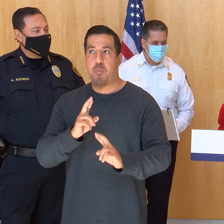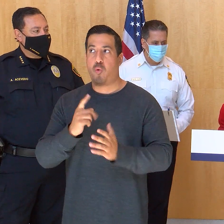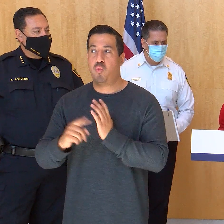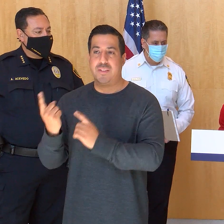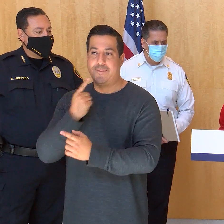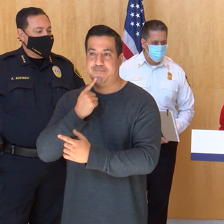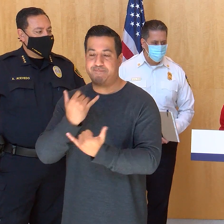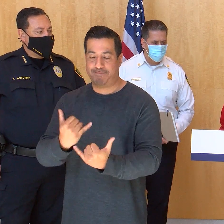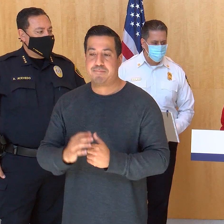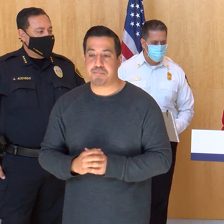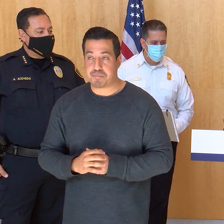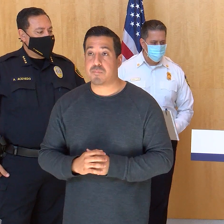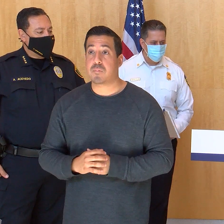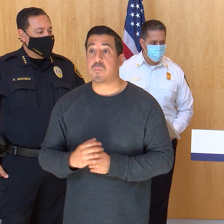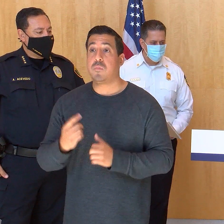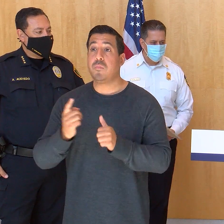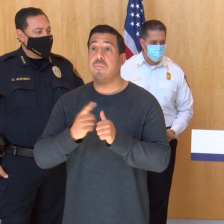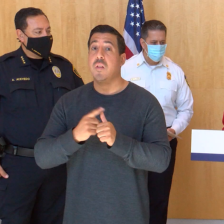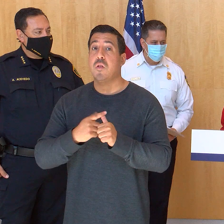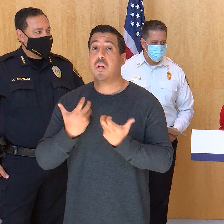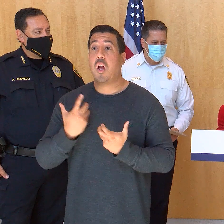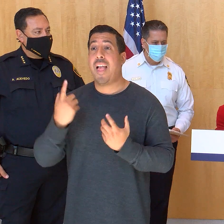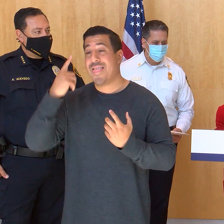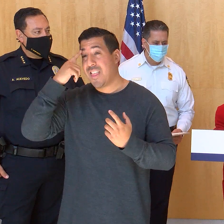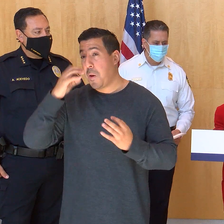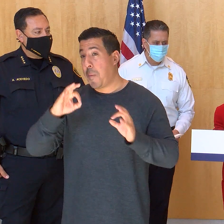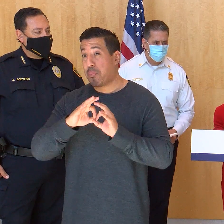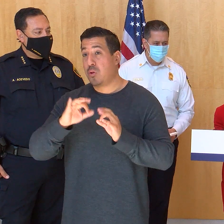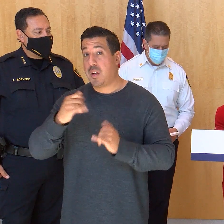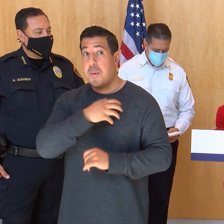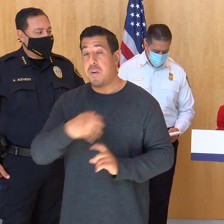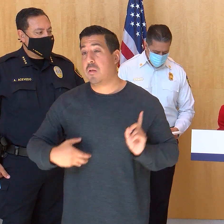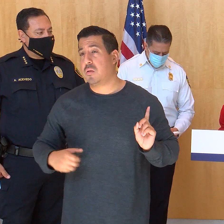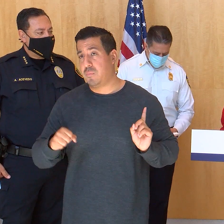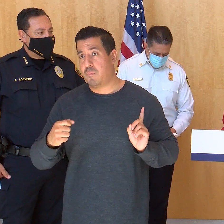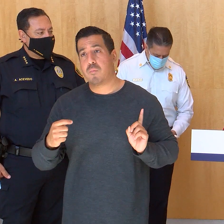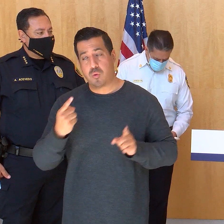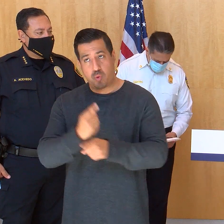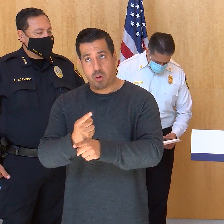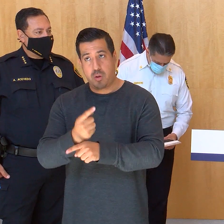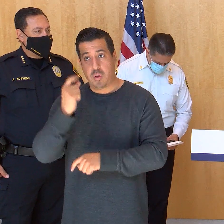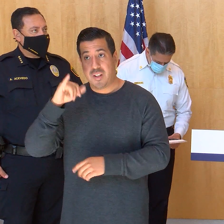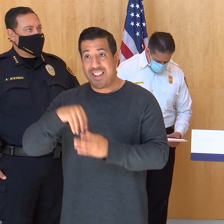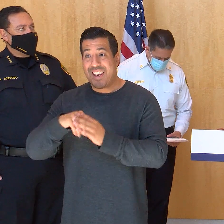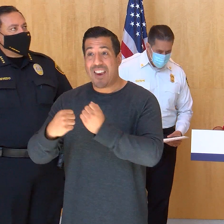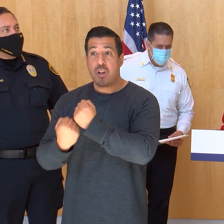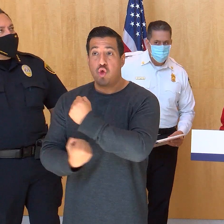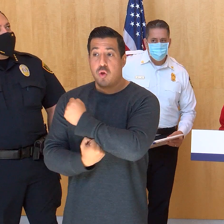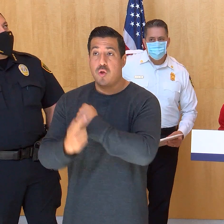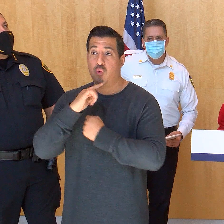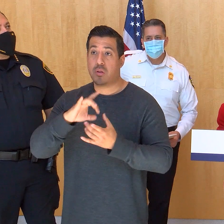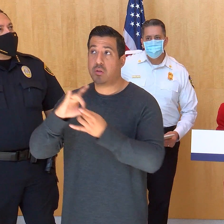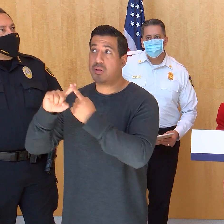are. First of all, I think it's important to note that the mayor is correct. This infrastructure belongs to the